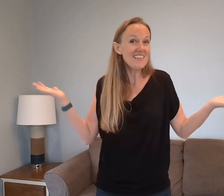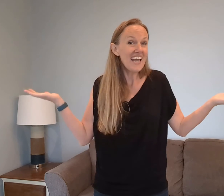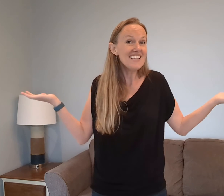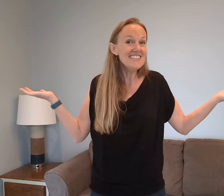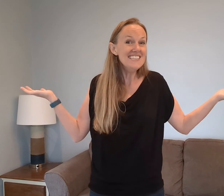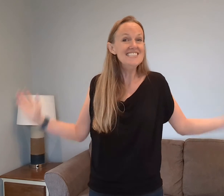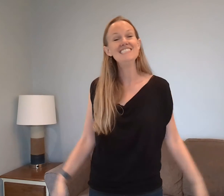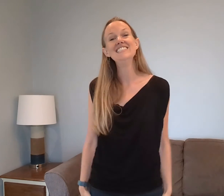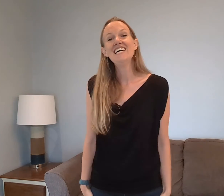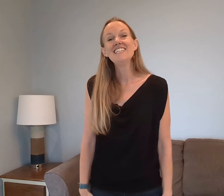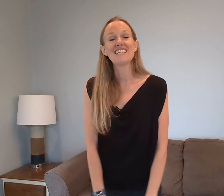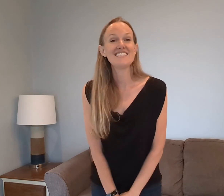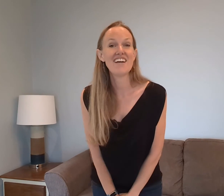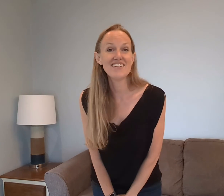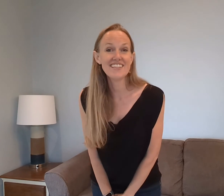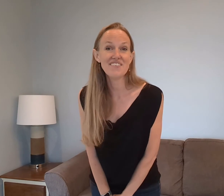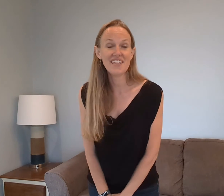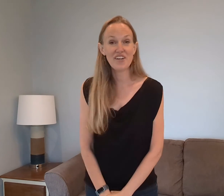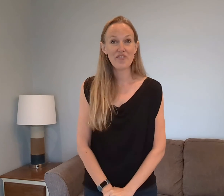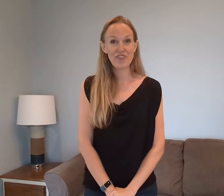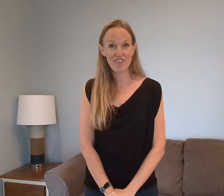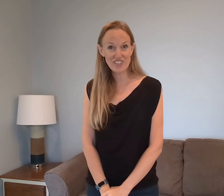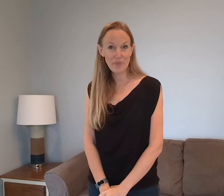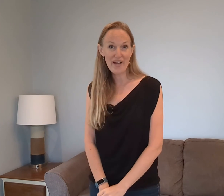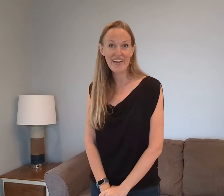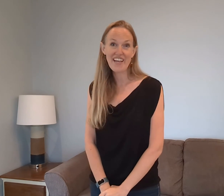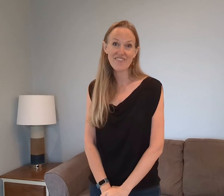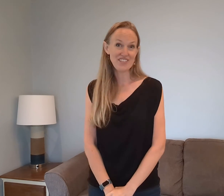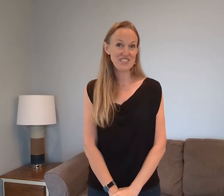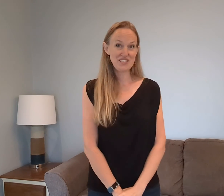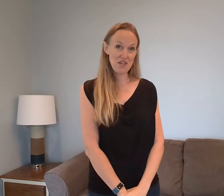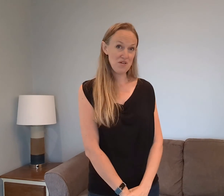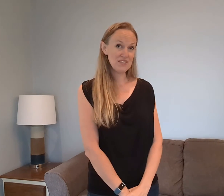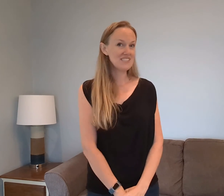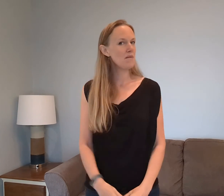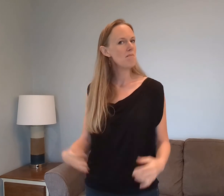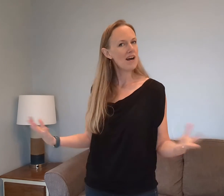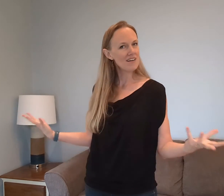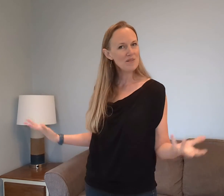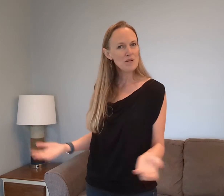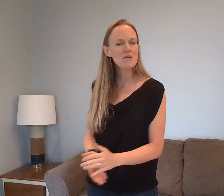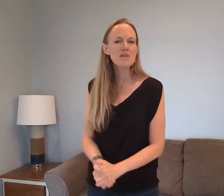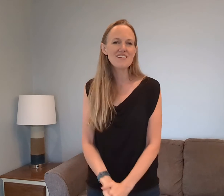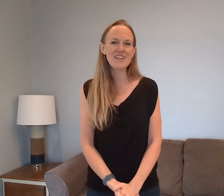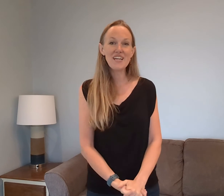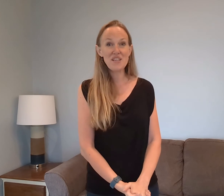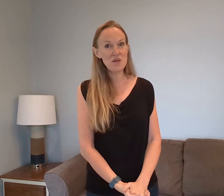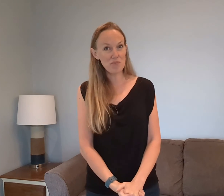Okay? That's everything you need for verse 1 and verse 2. Tomorrow we will be learning the